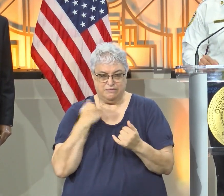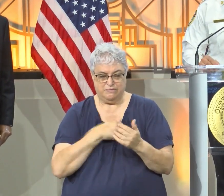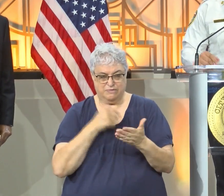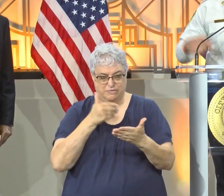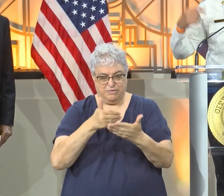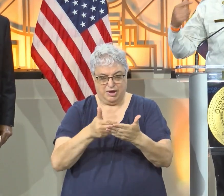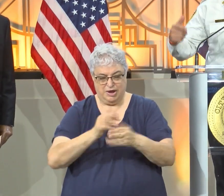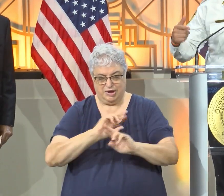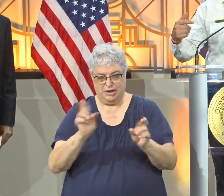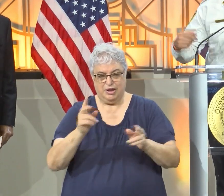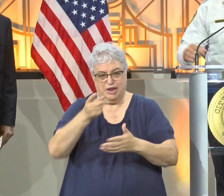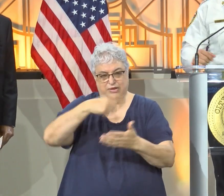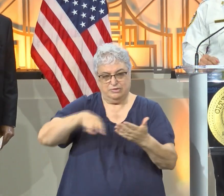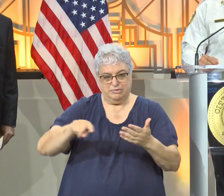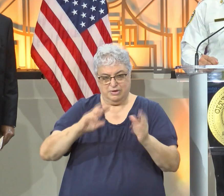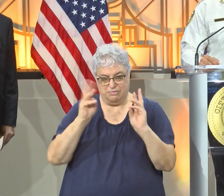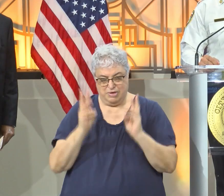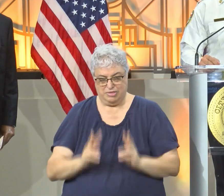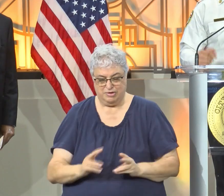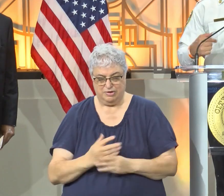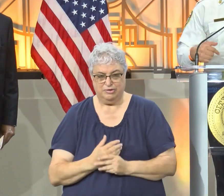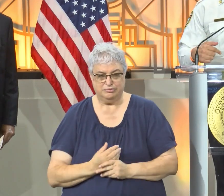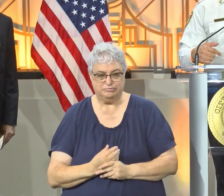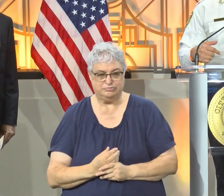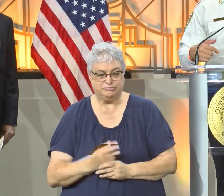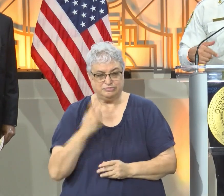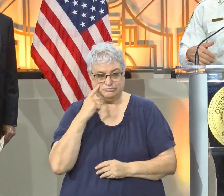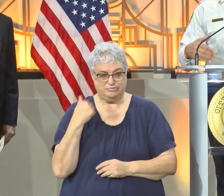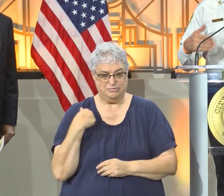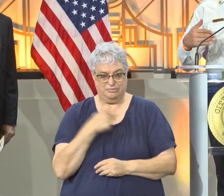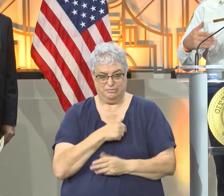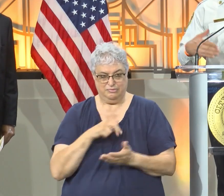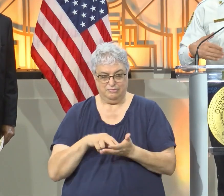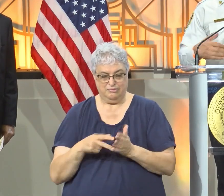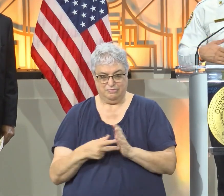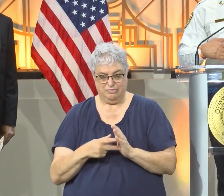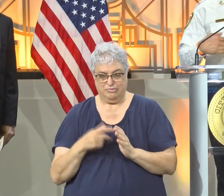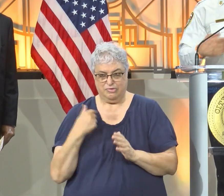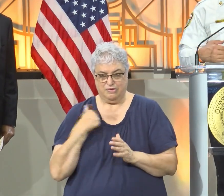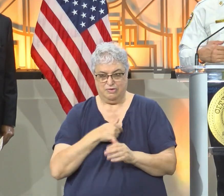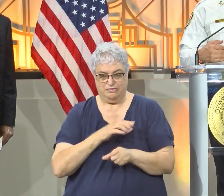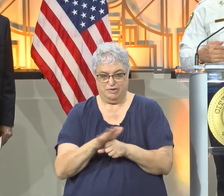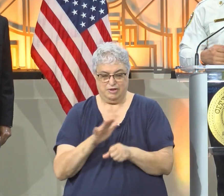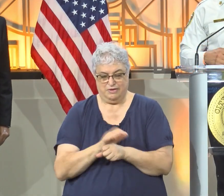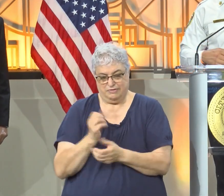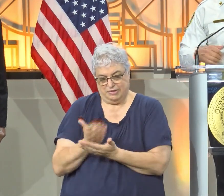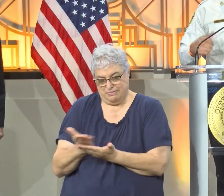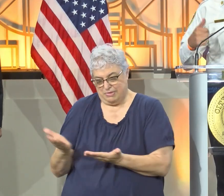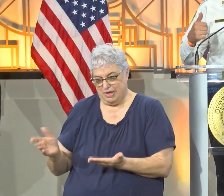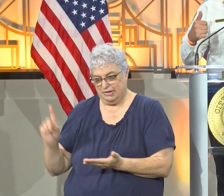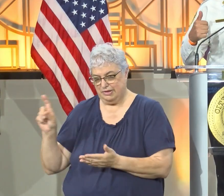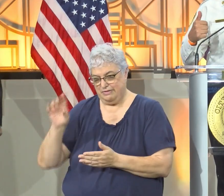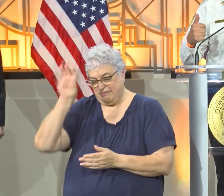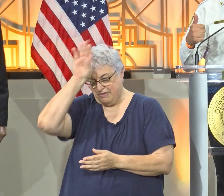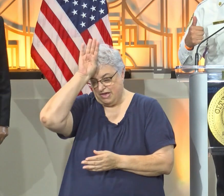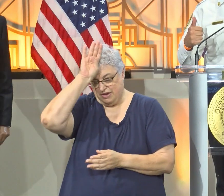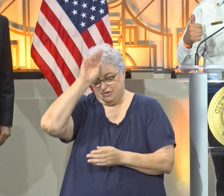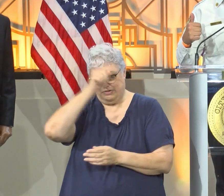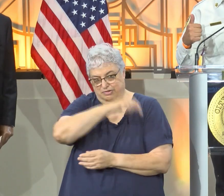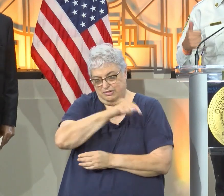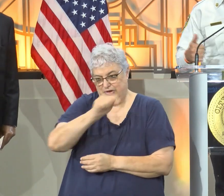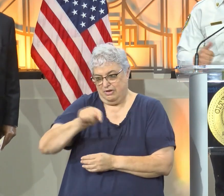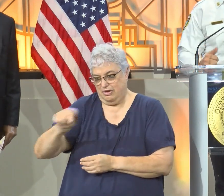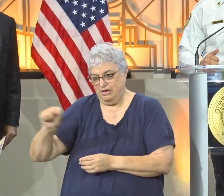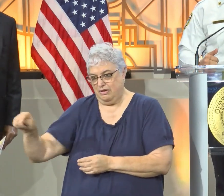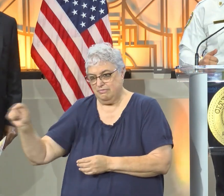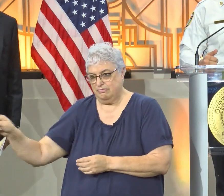in anticipation of next week's weather. For us, that includes ensuring that we have enough supplies at the fire stations, that we're